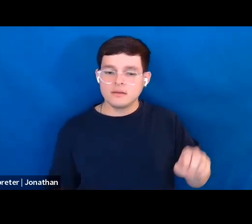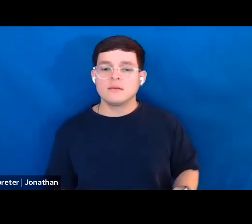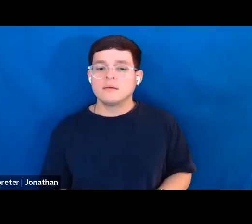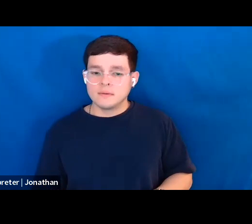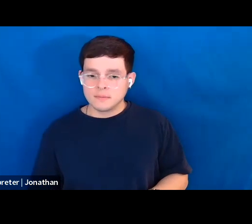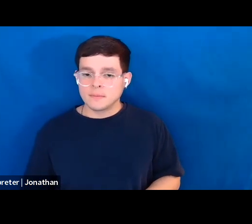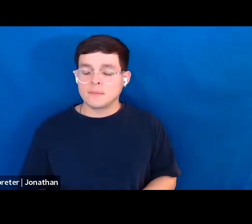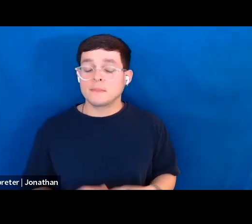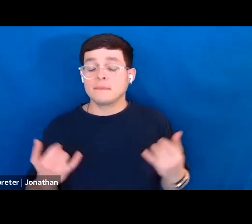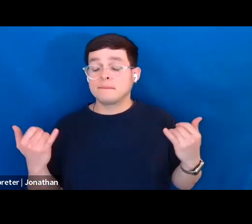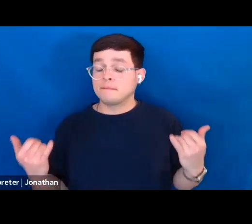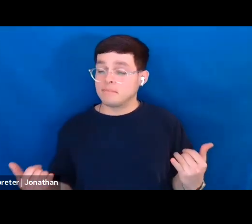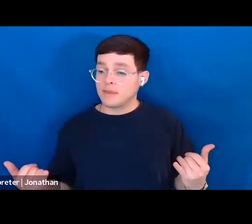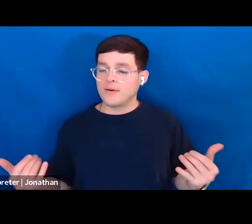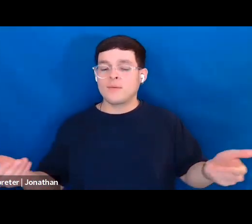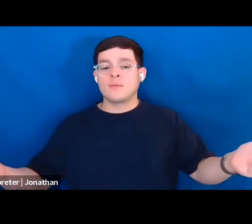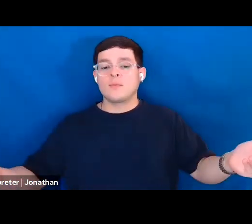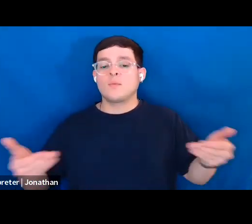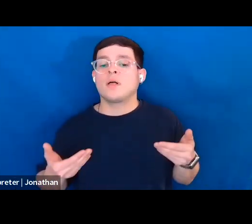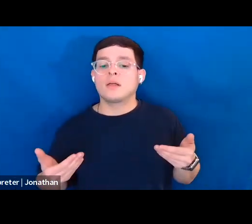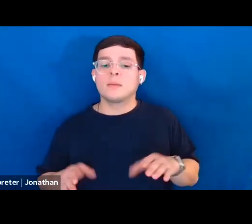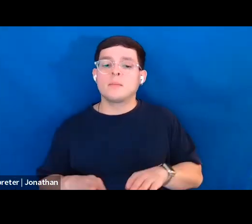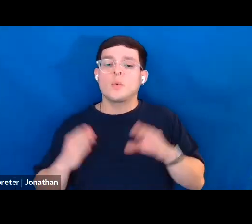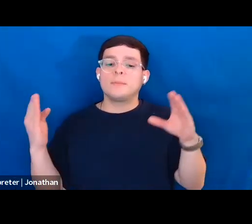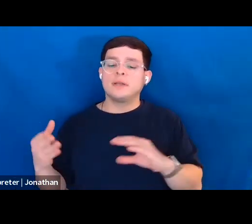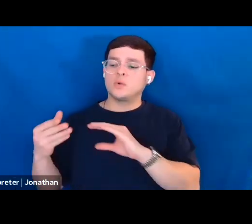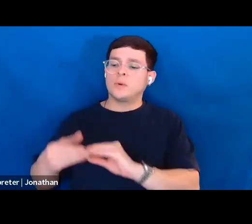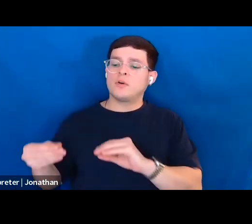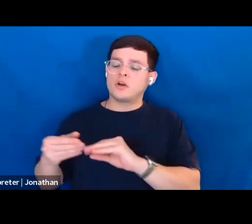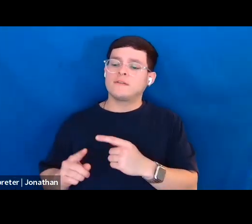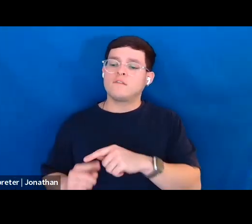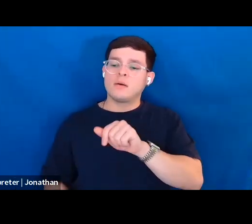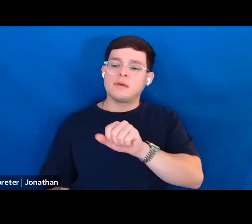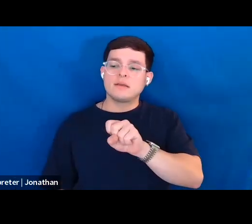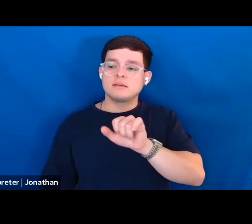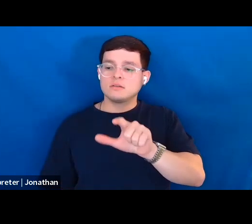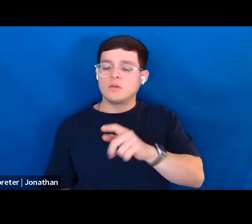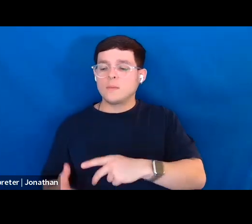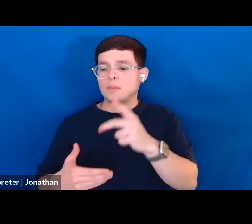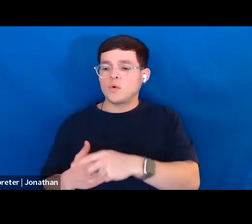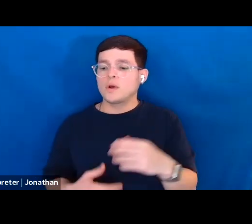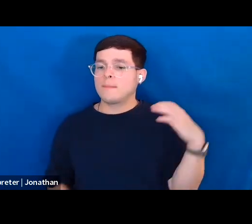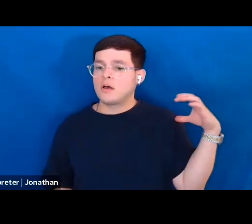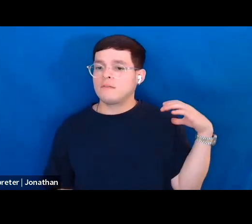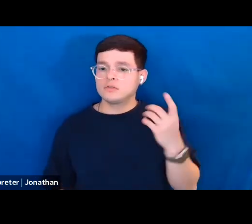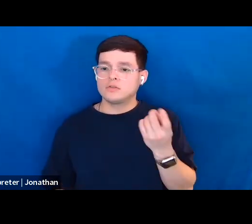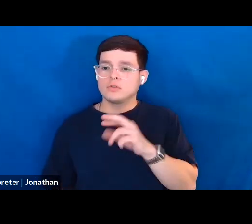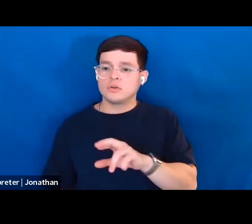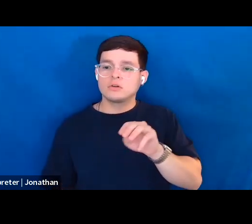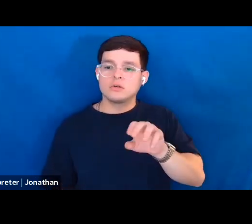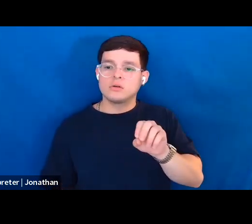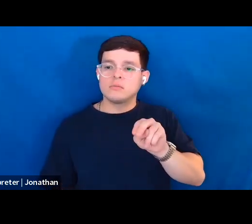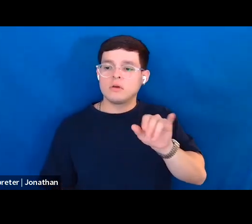And now we welcome some opening remarks from our ASL Program Officer, Dr. Manya